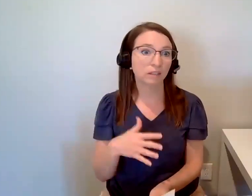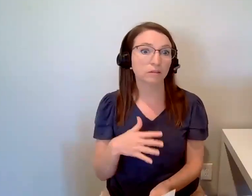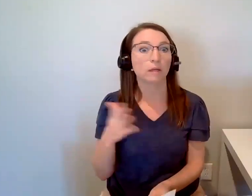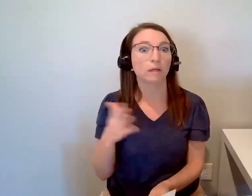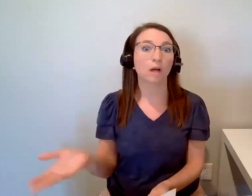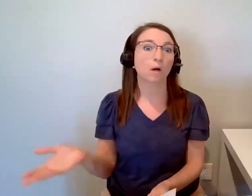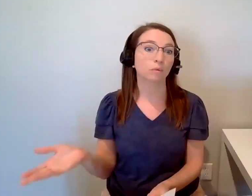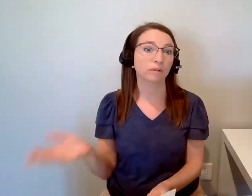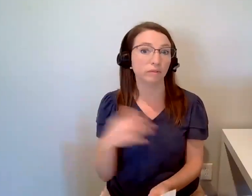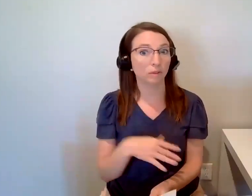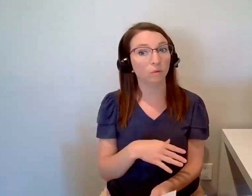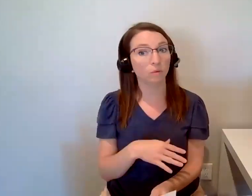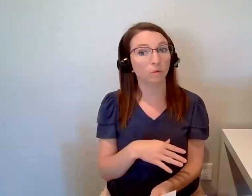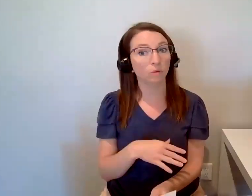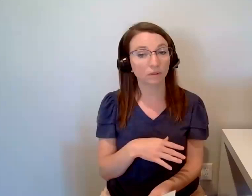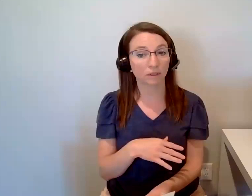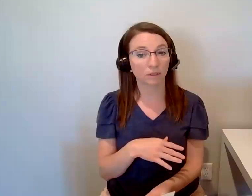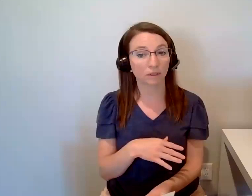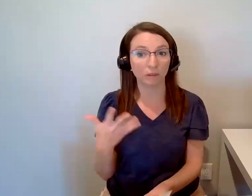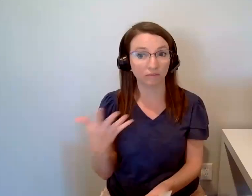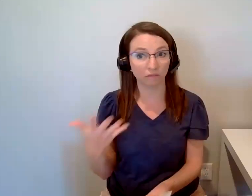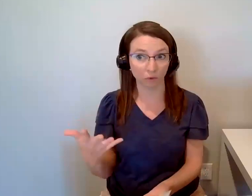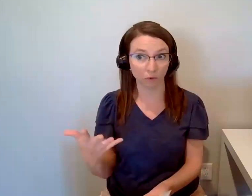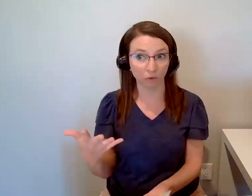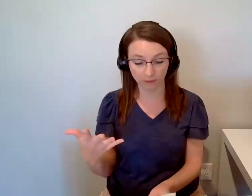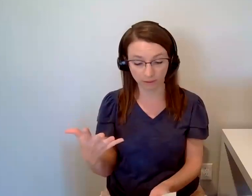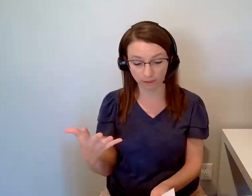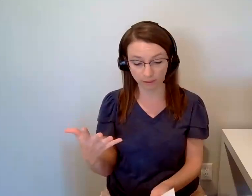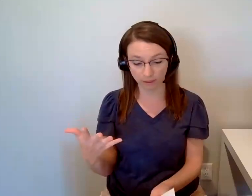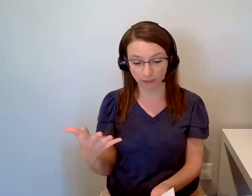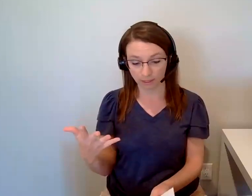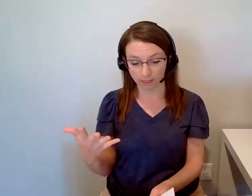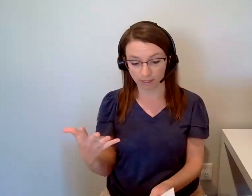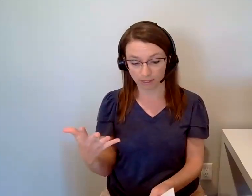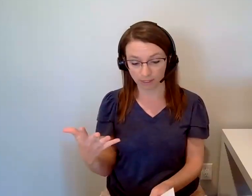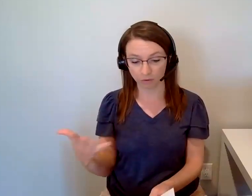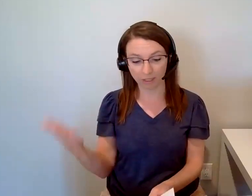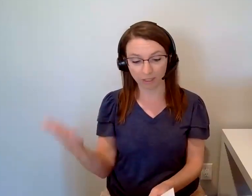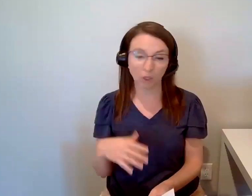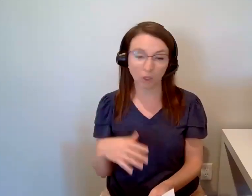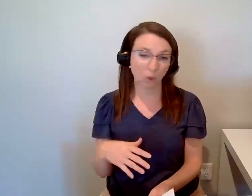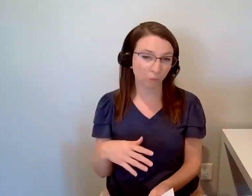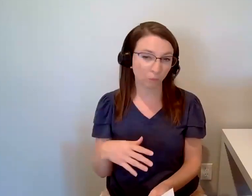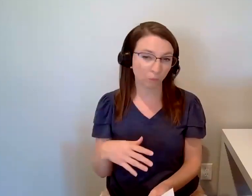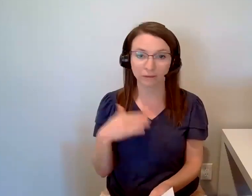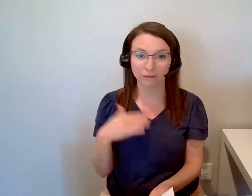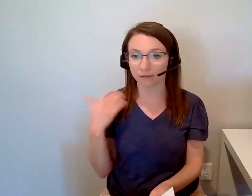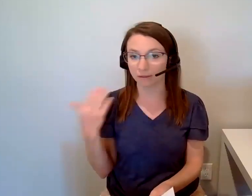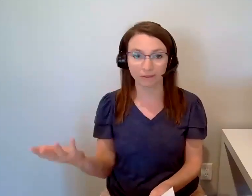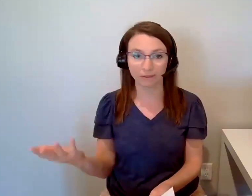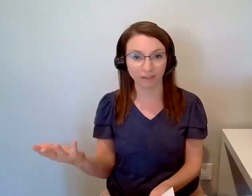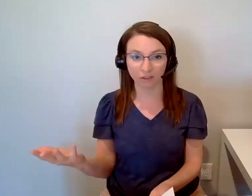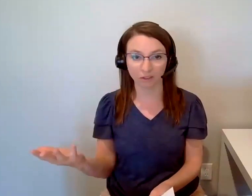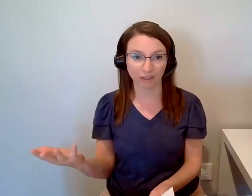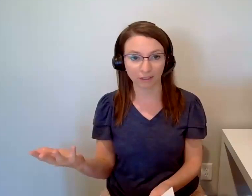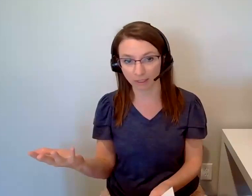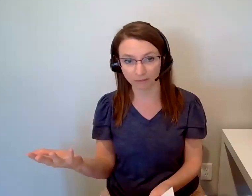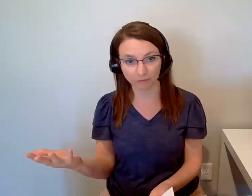to videos that will help review some of what we've learned. And you'll have some homework. Obviously, you're not getting a grade